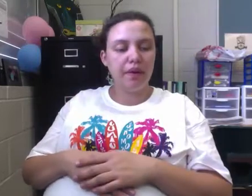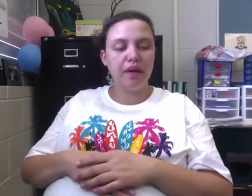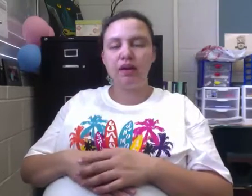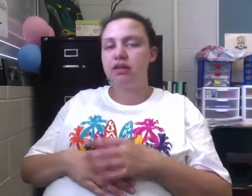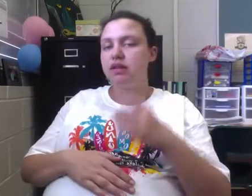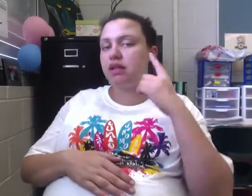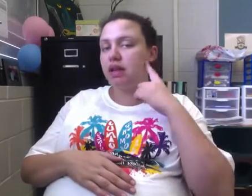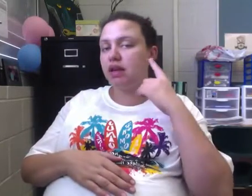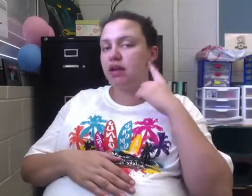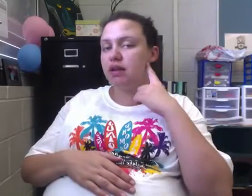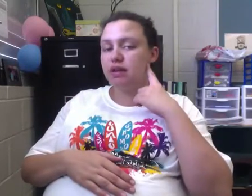To hear,